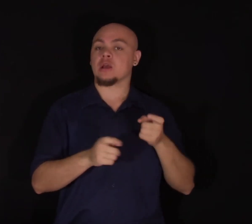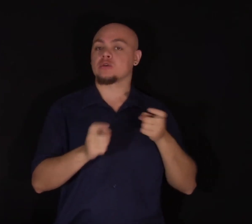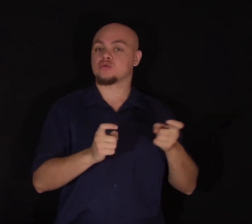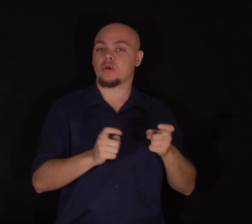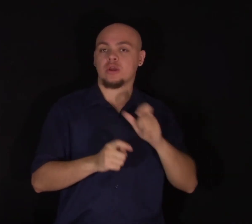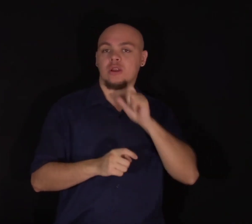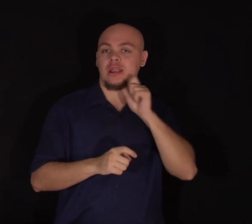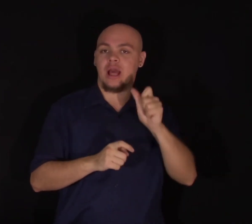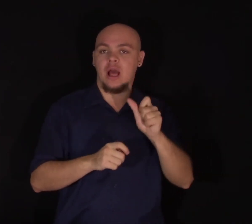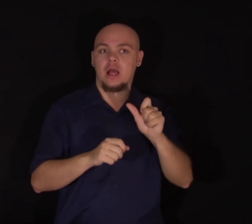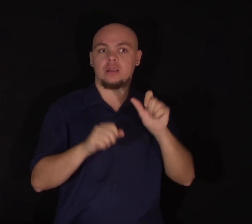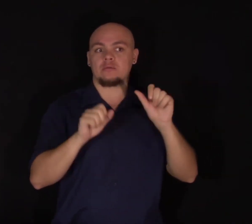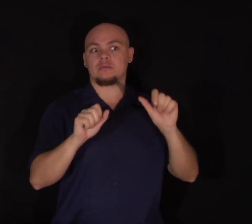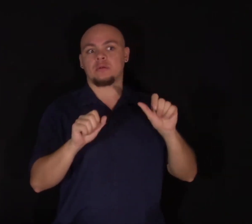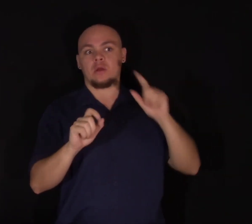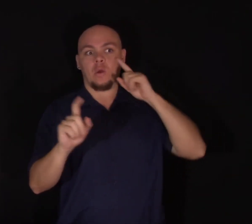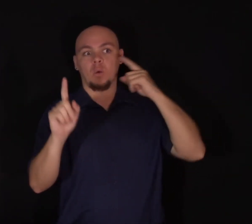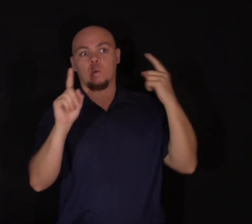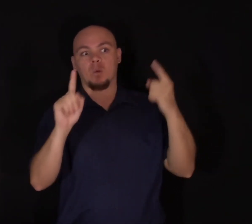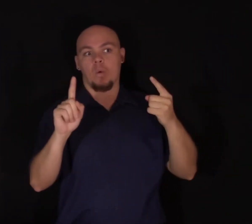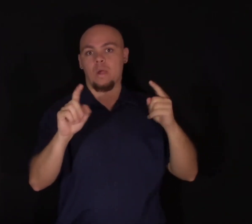like the fact that